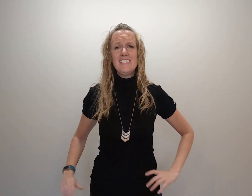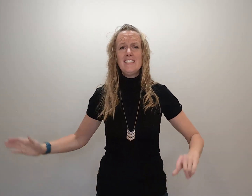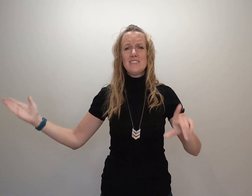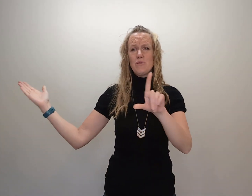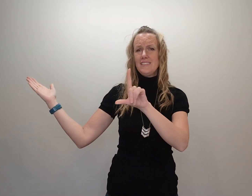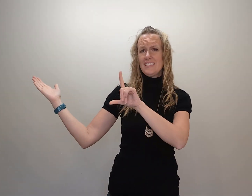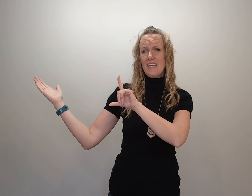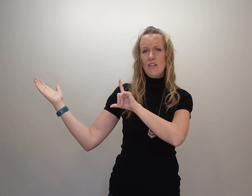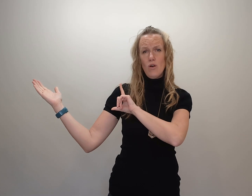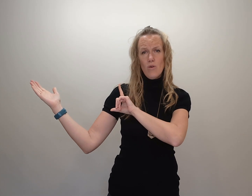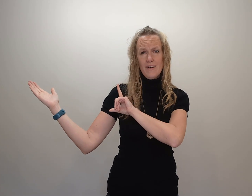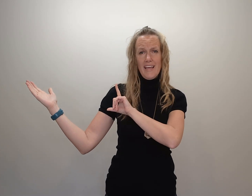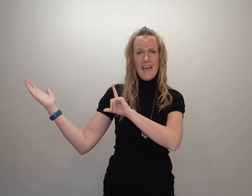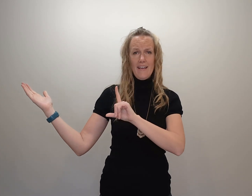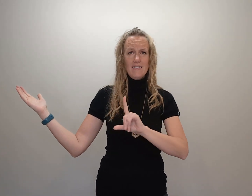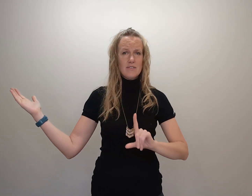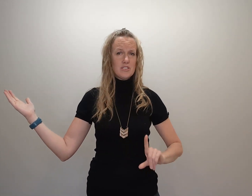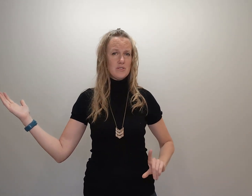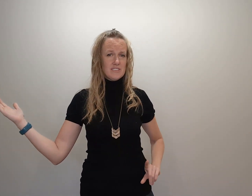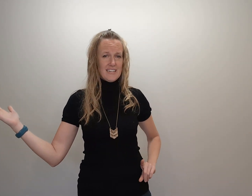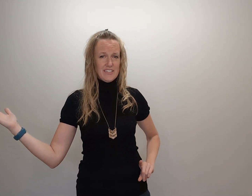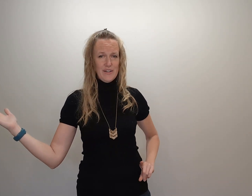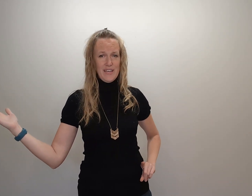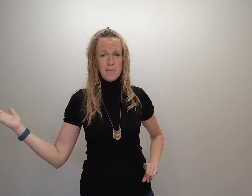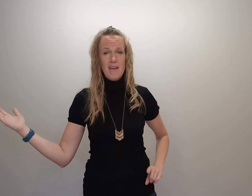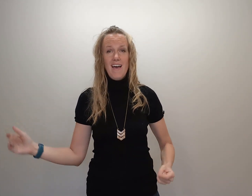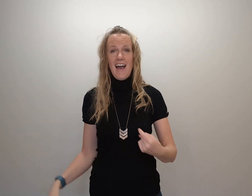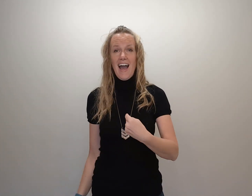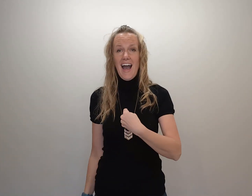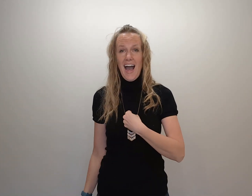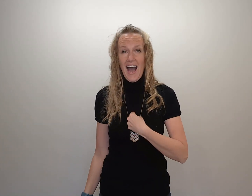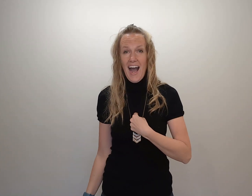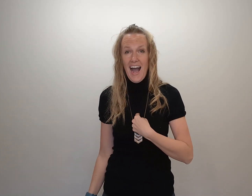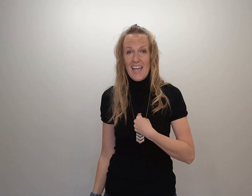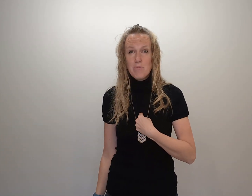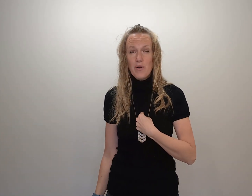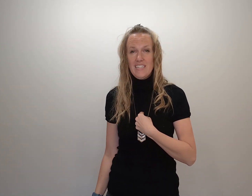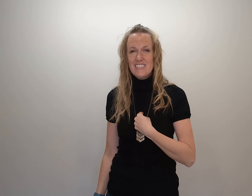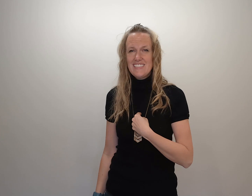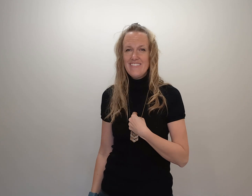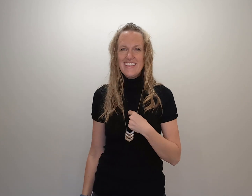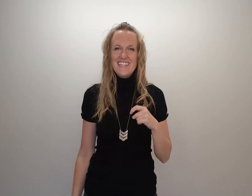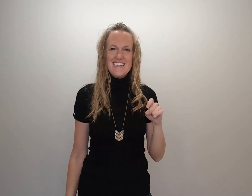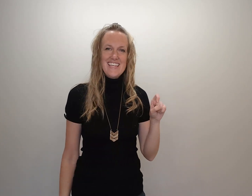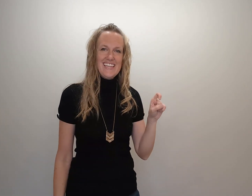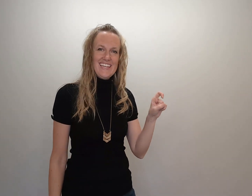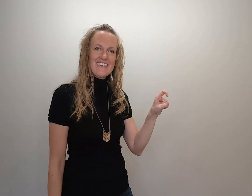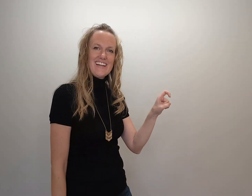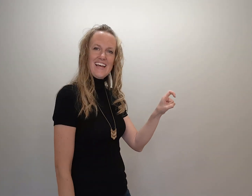repetition. So once again, Lord, L, from your shoulder down to your hip. I, pointing to yourself, and then need. You're going to have